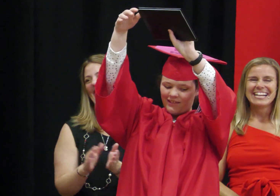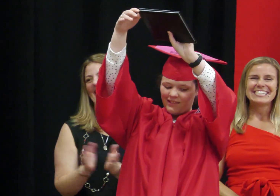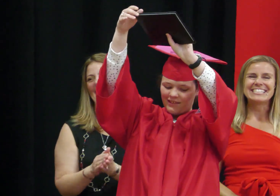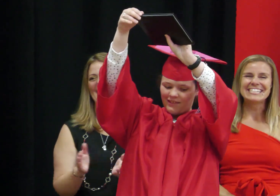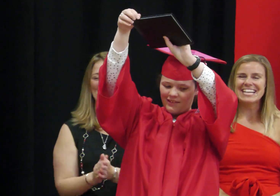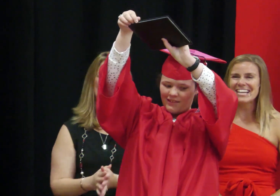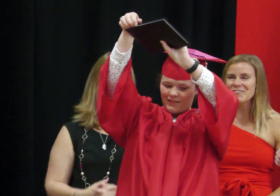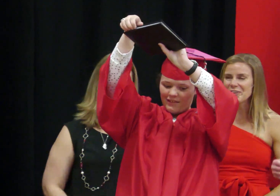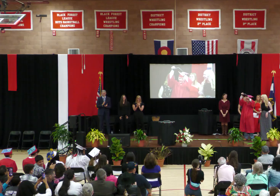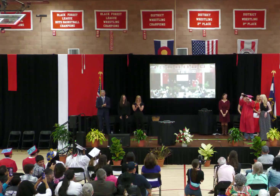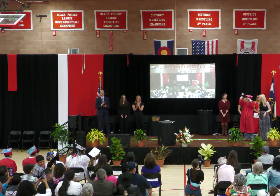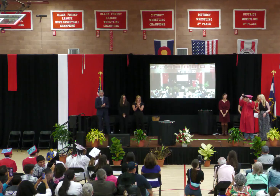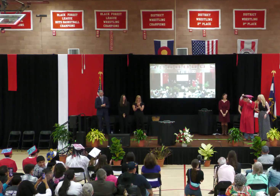She did it, folks.